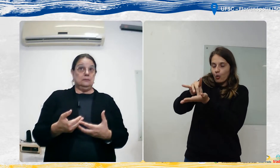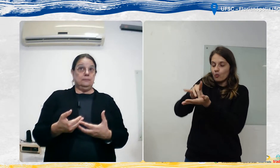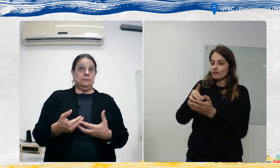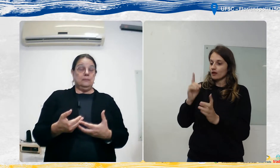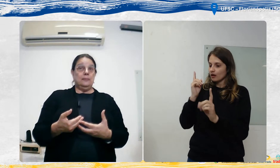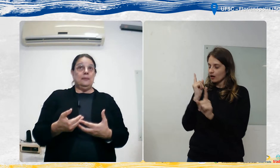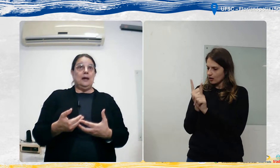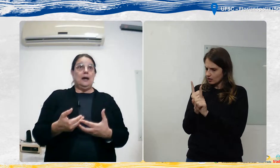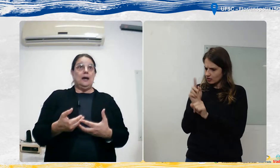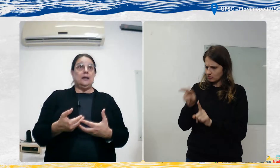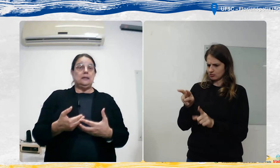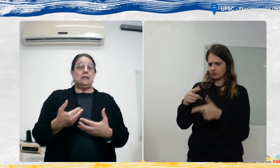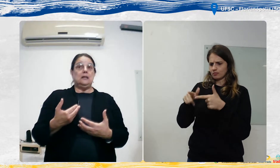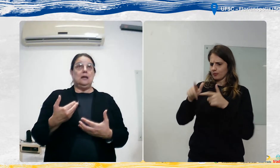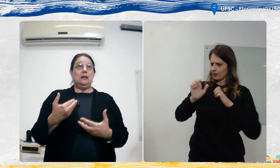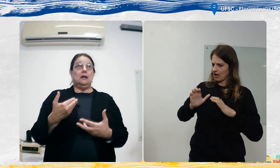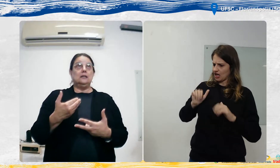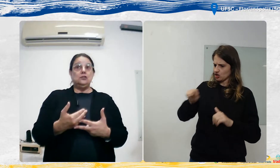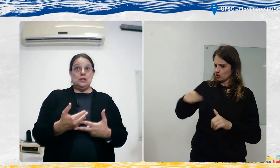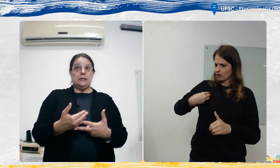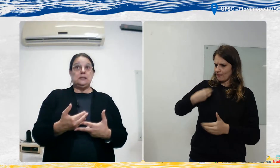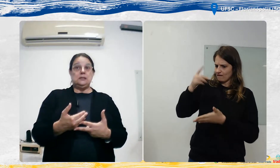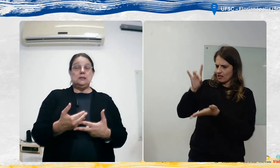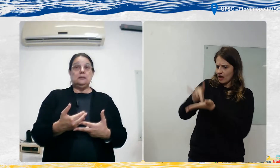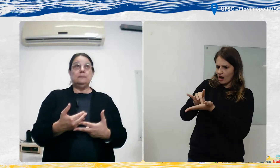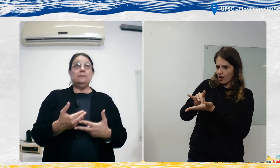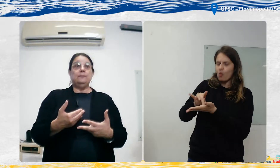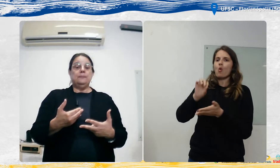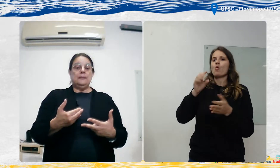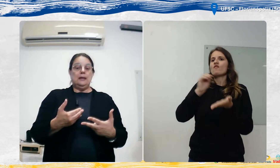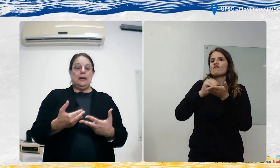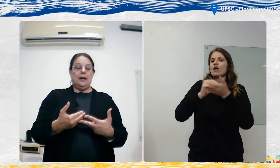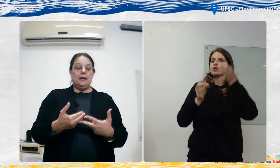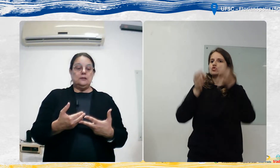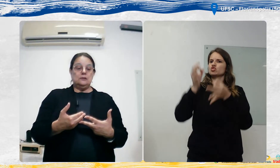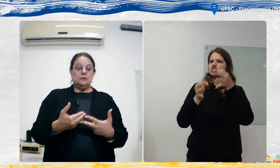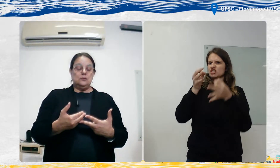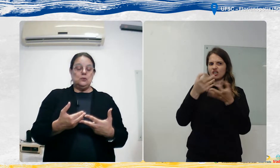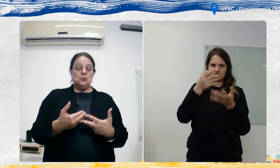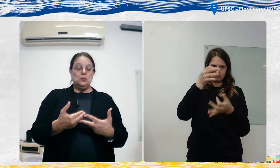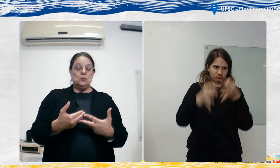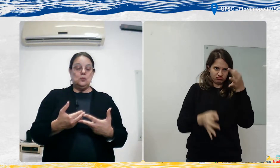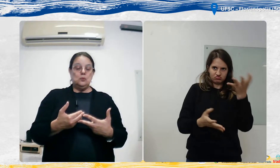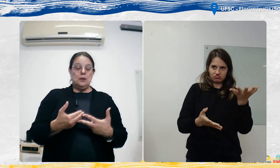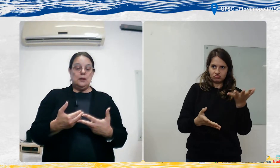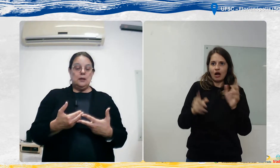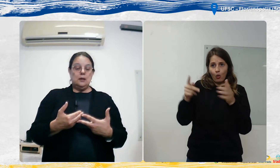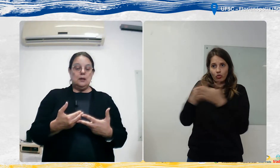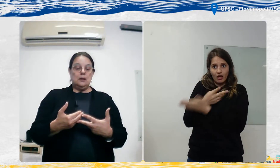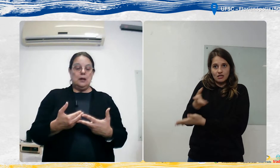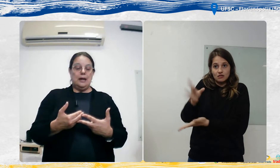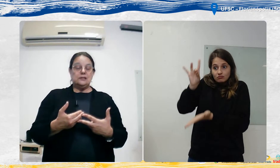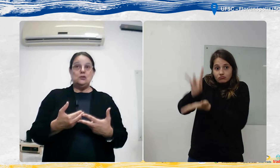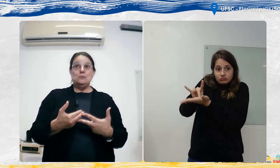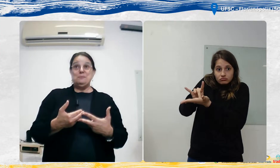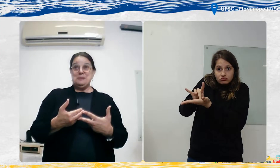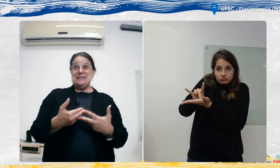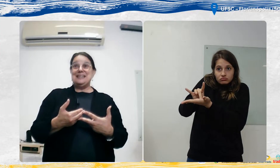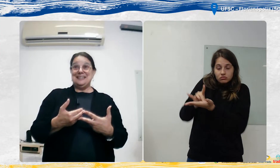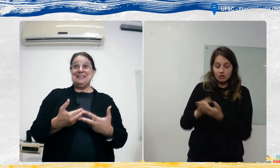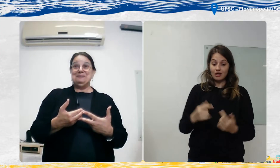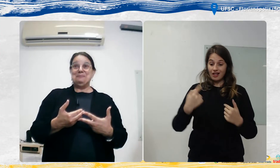ethical and unjust. And you, as a